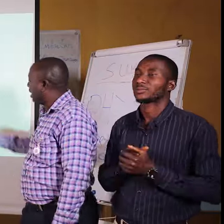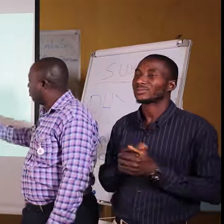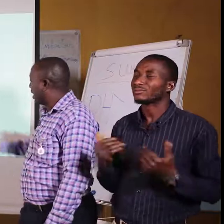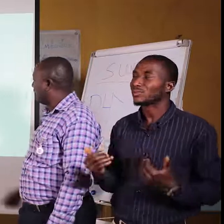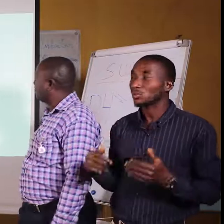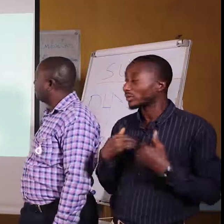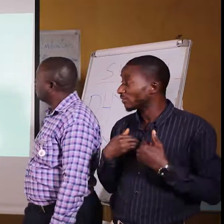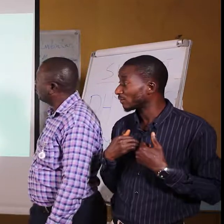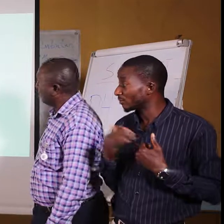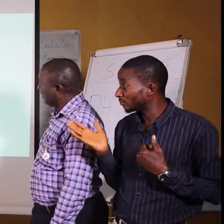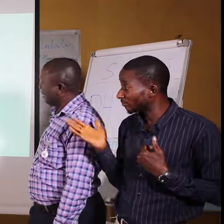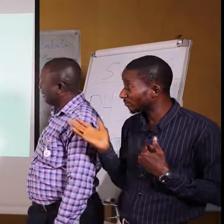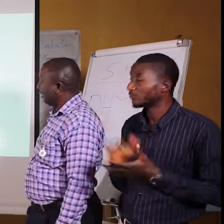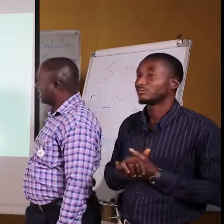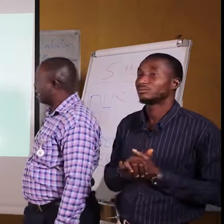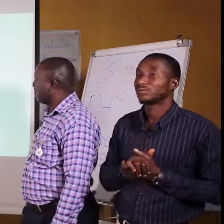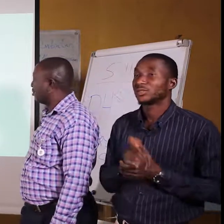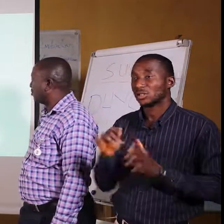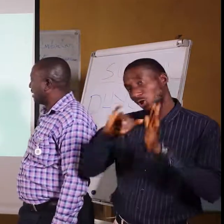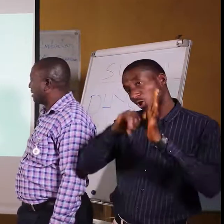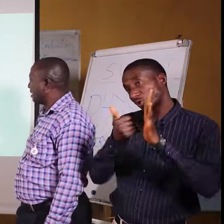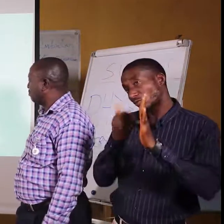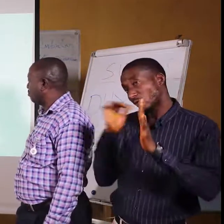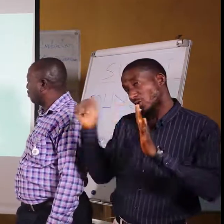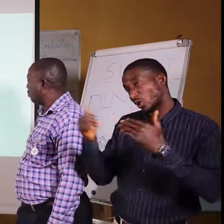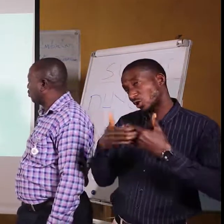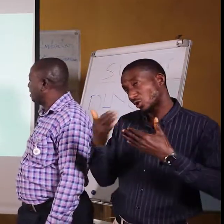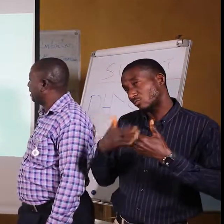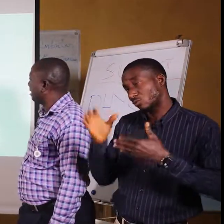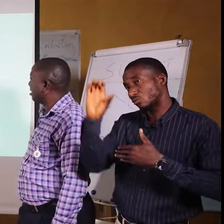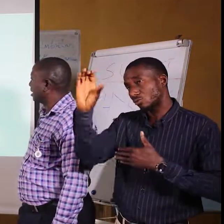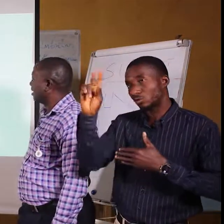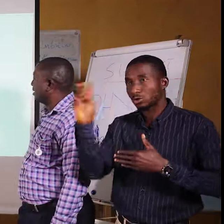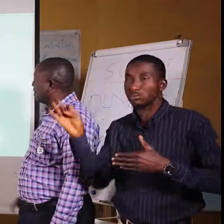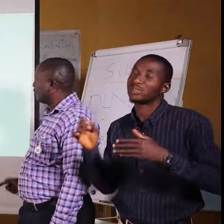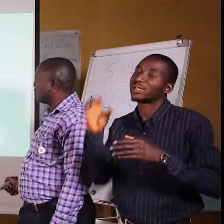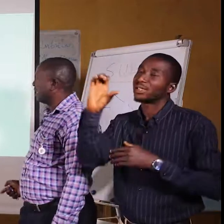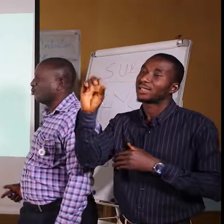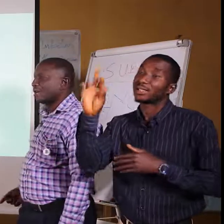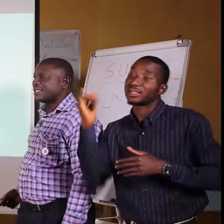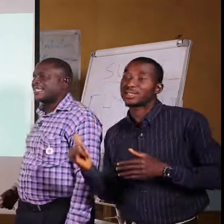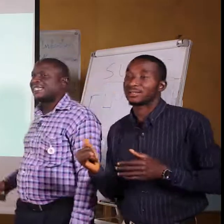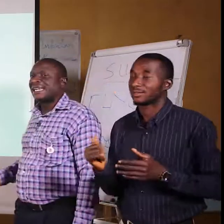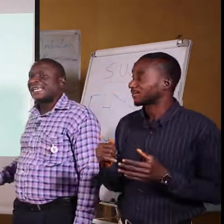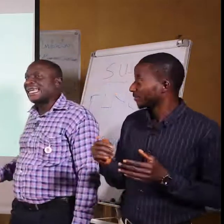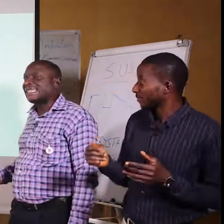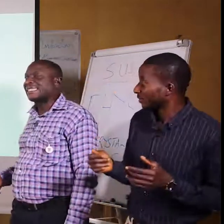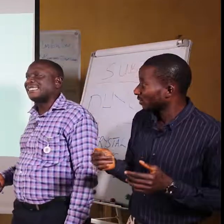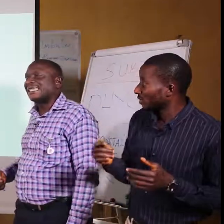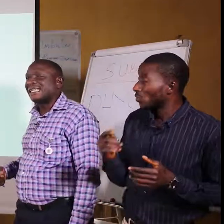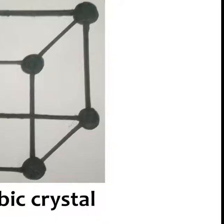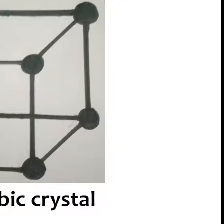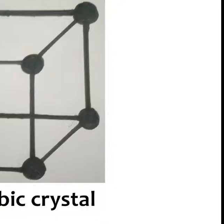Now here we have the diagram of a simple cubic crystal. Just like we have said that there are